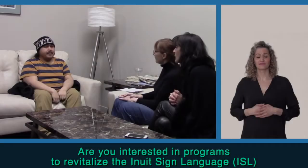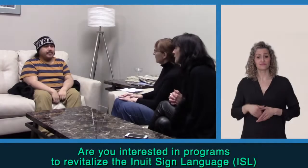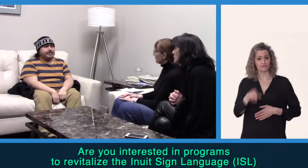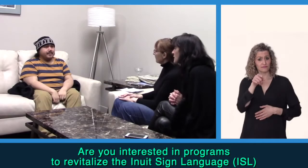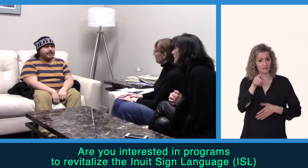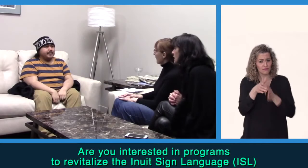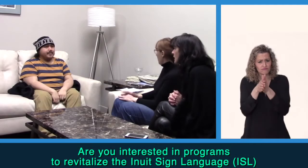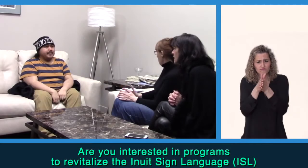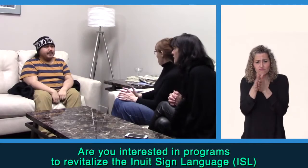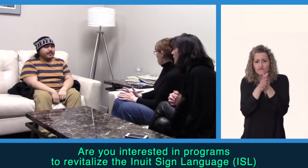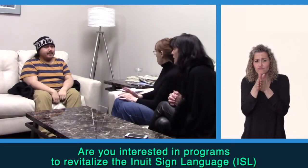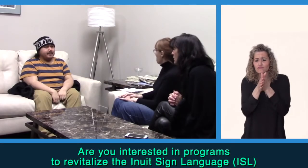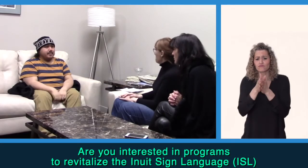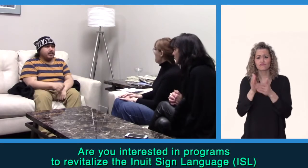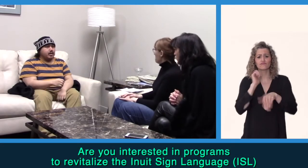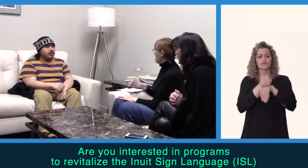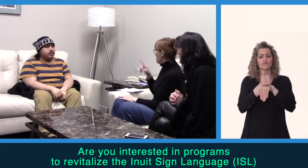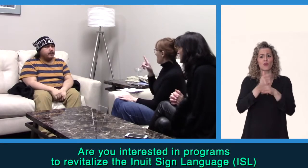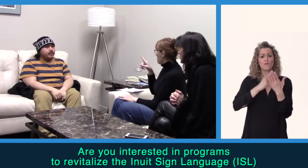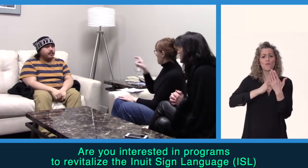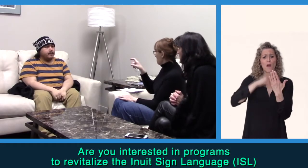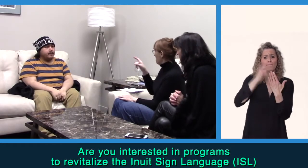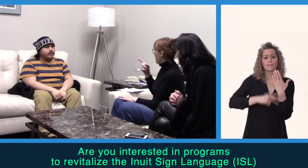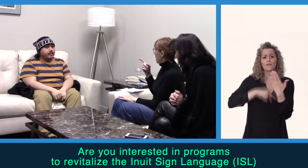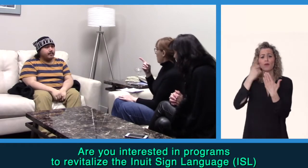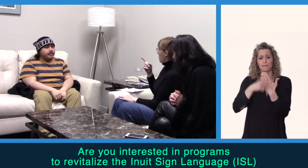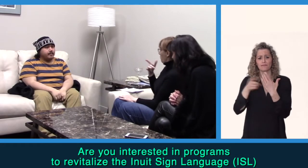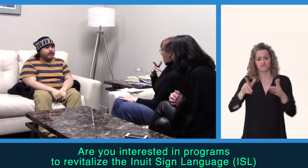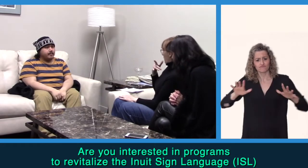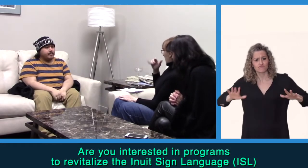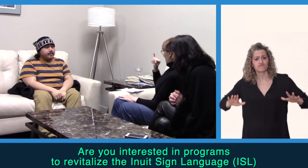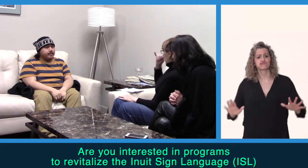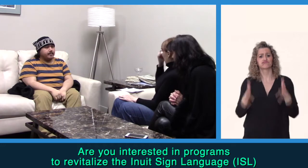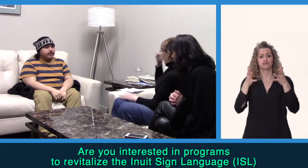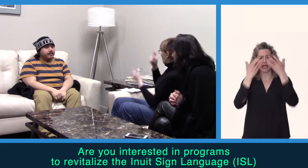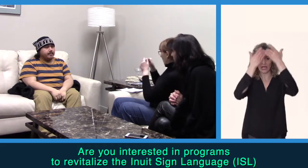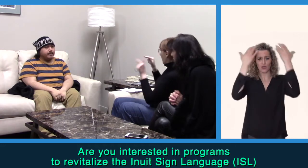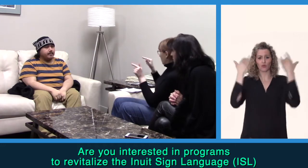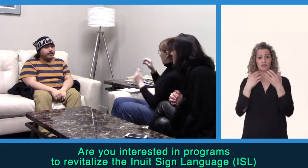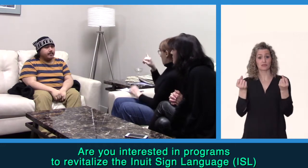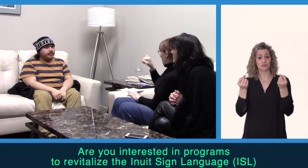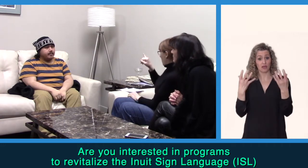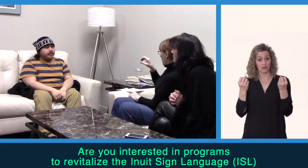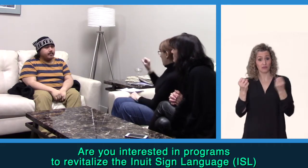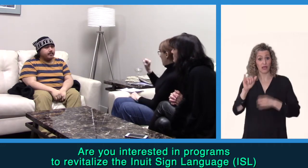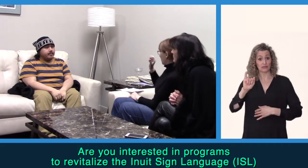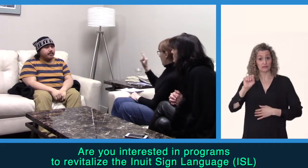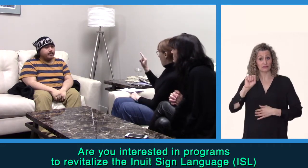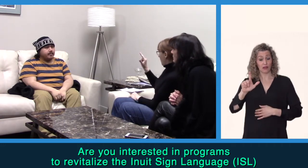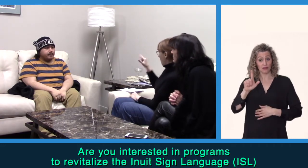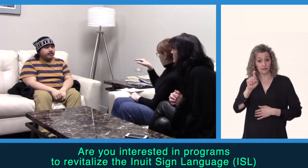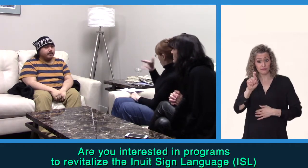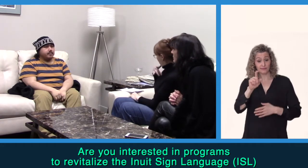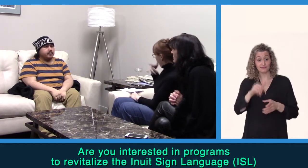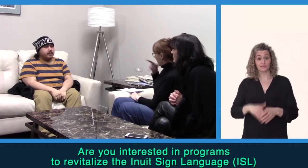Well, are you interested in programs to revitalize Inuit Sign Language?